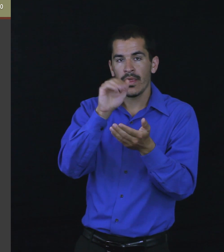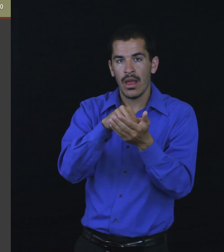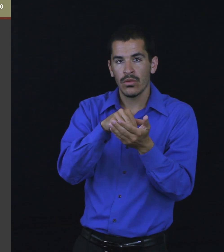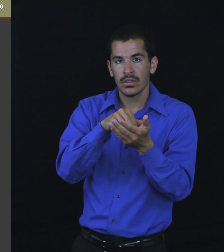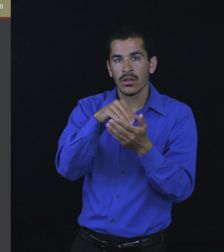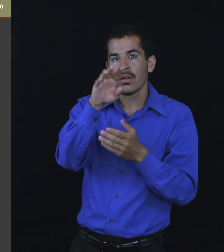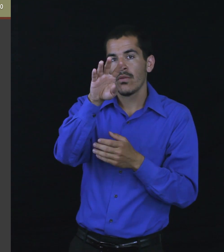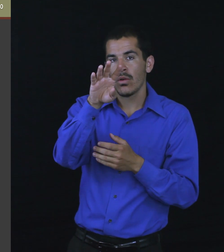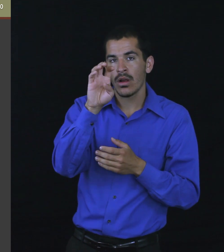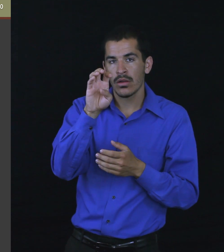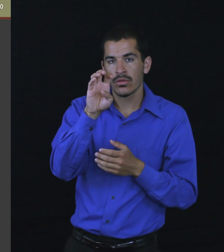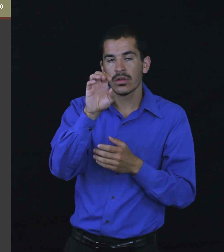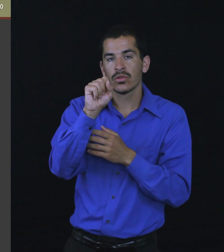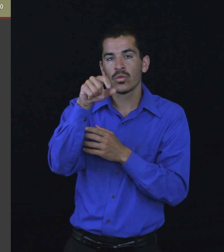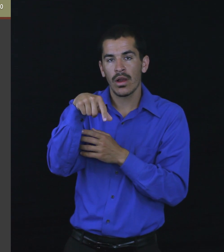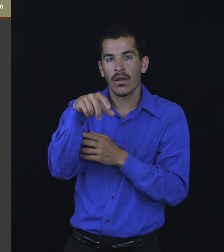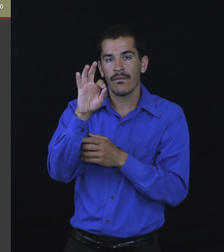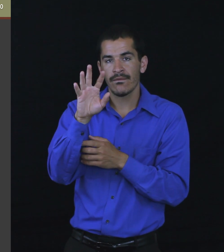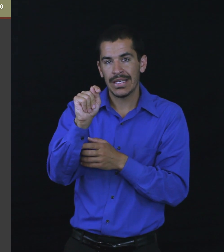feet of space.